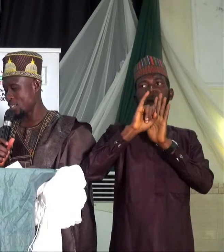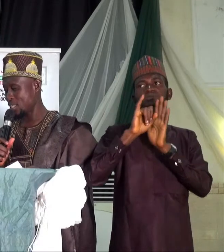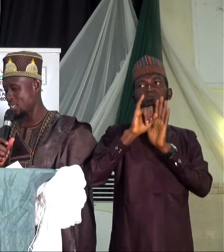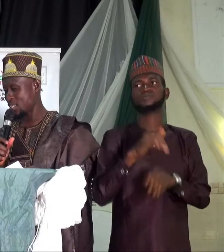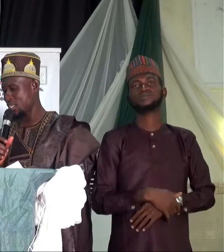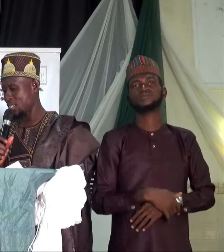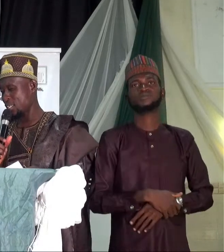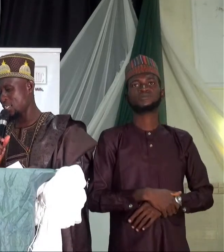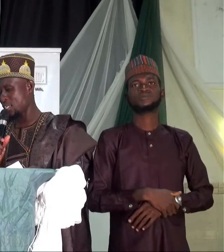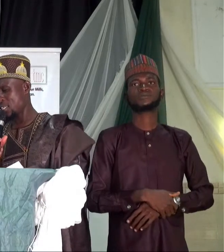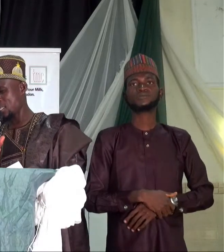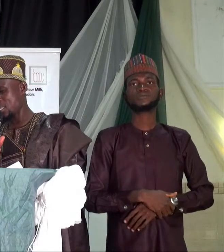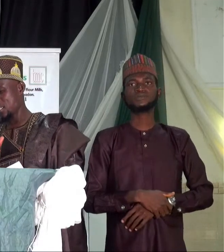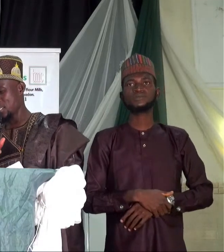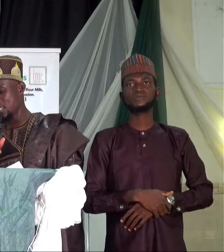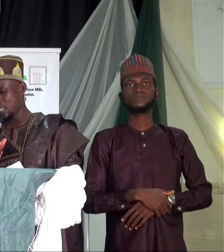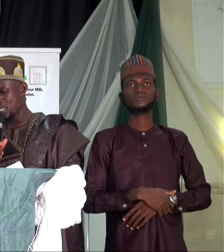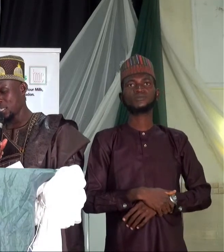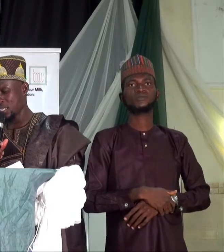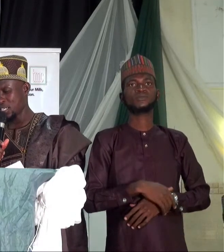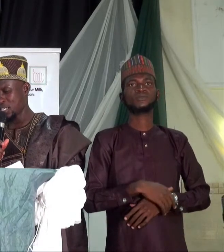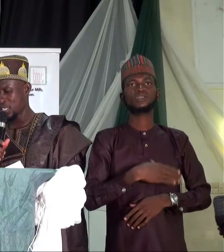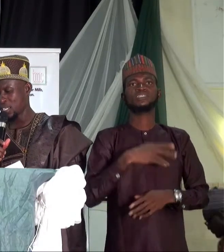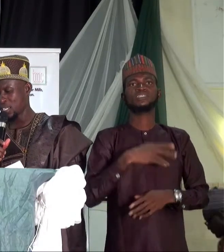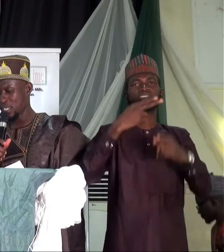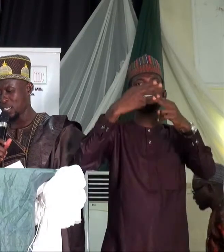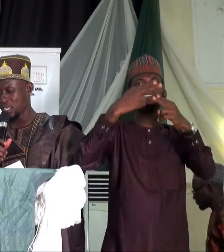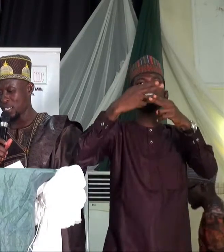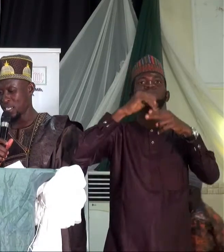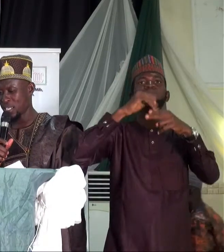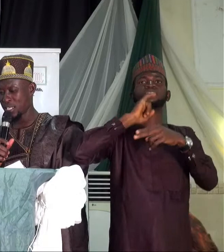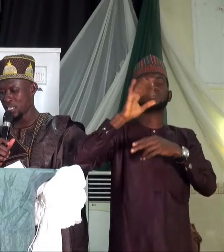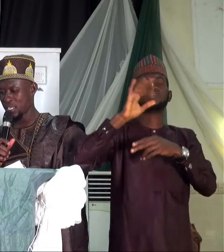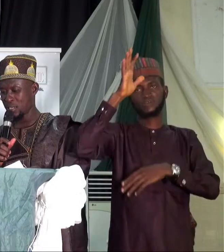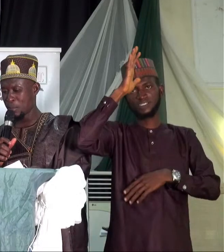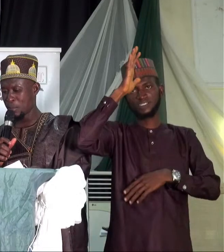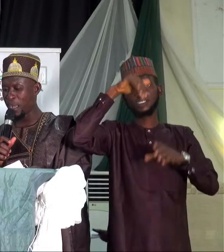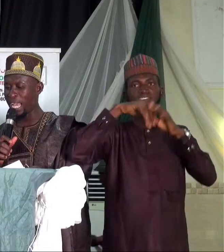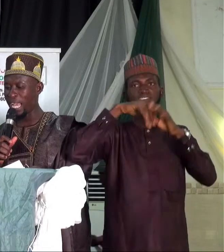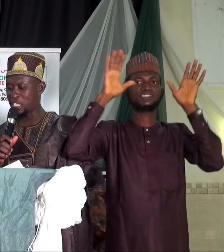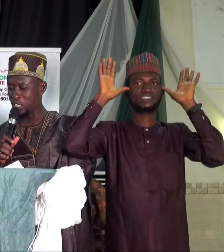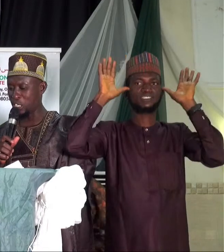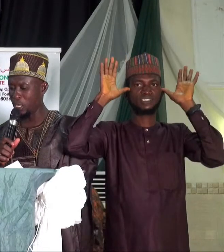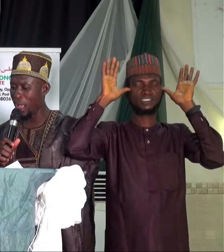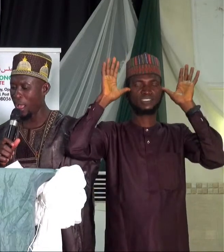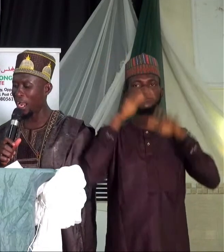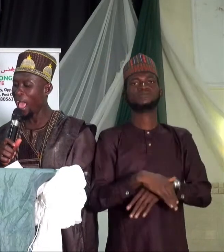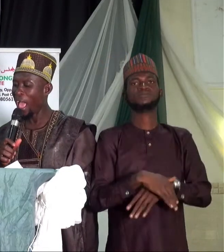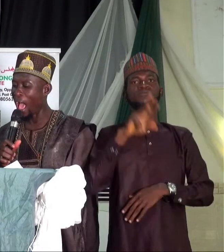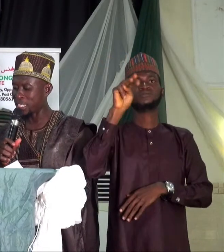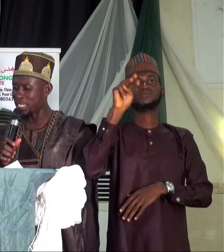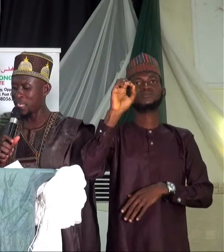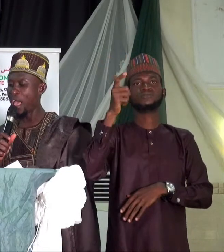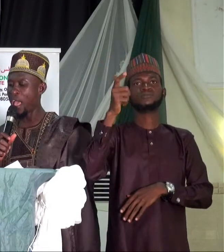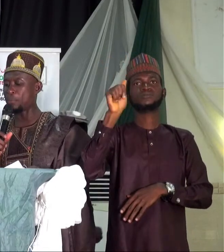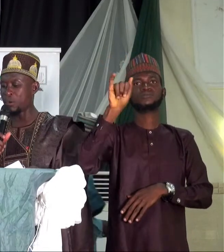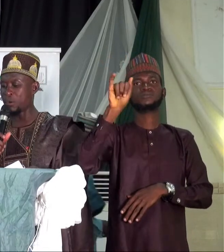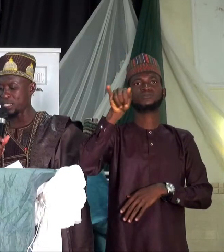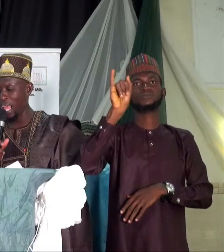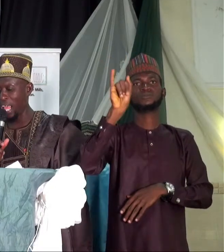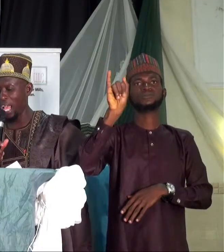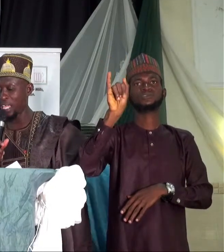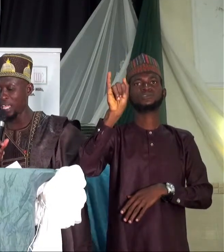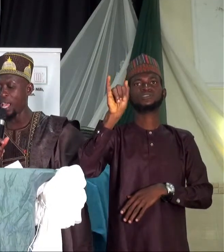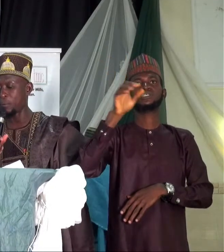here. And that is a person of our father in Islam, Magaji Al-Haj Abdul